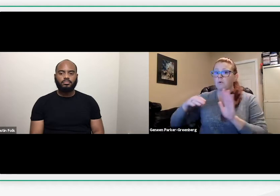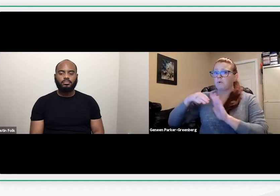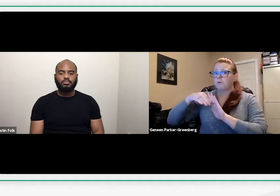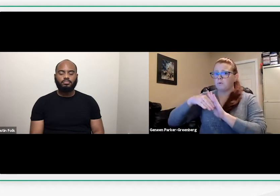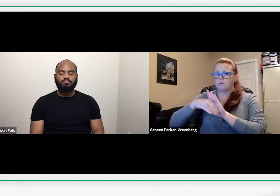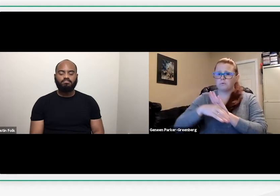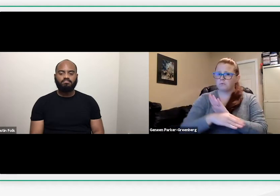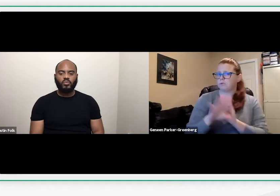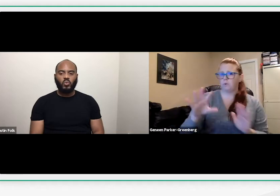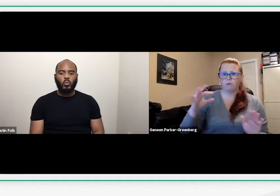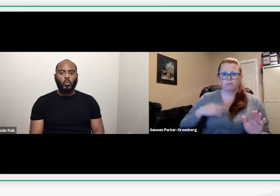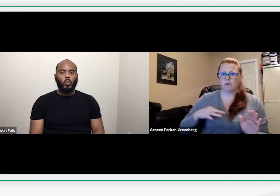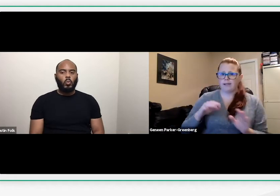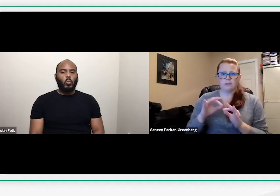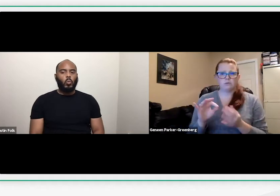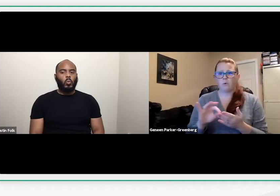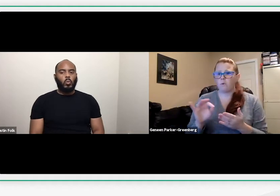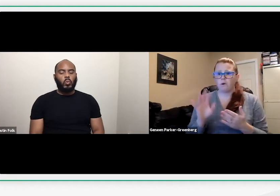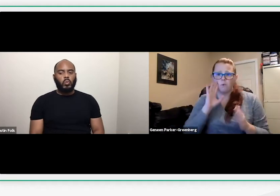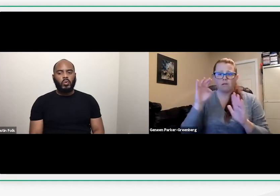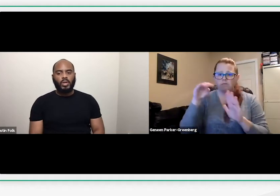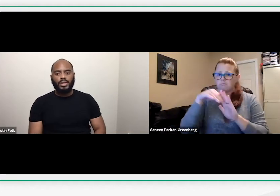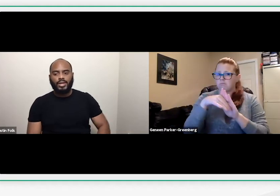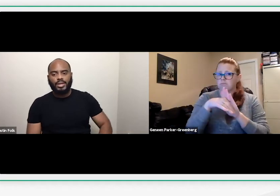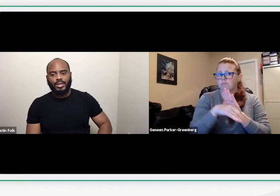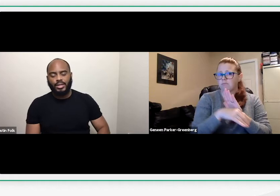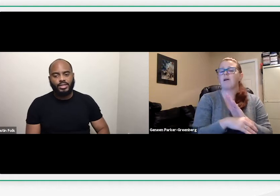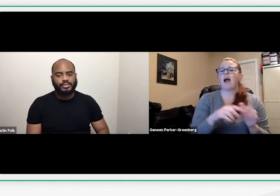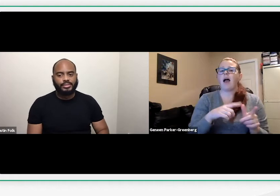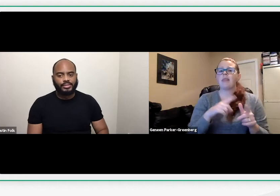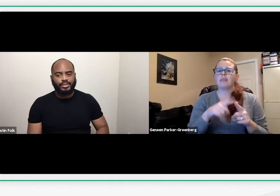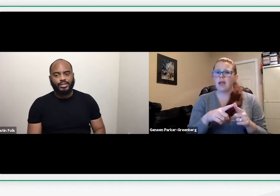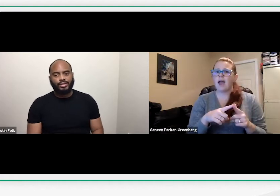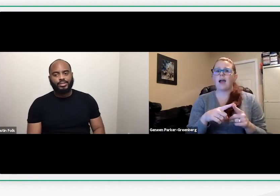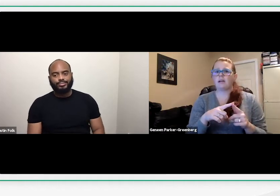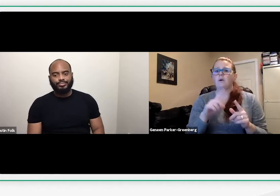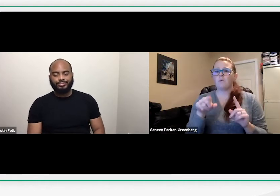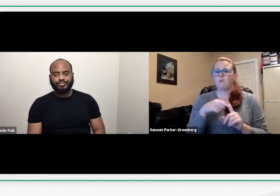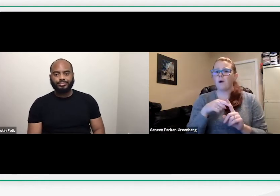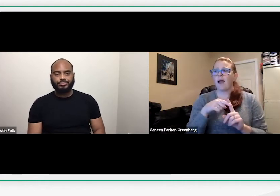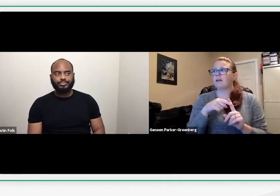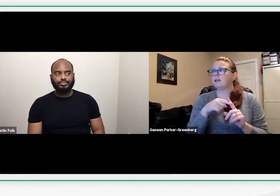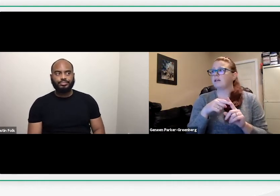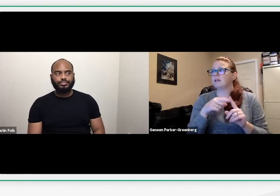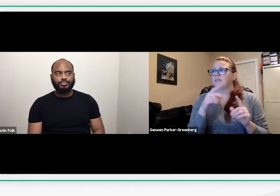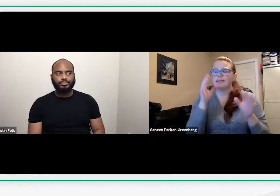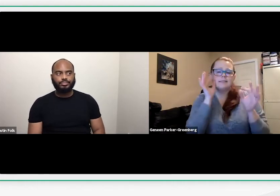hold on to your money, and you'll fall more and more behind, and your credit score will definitely